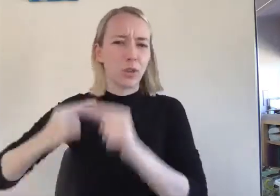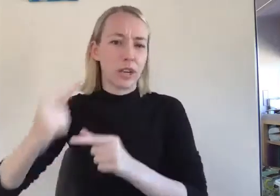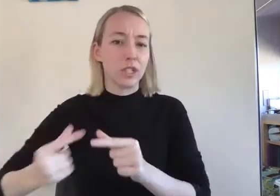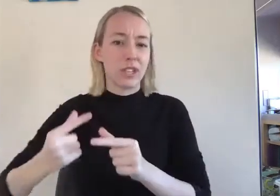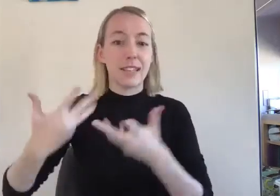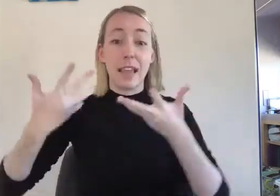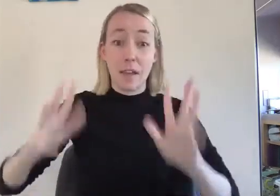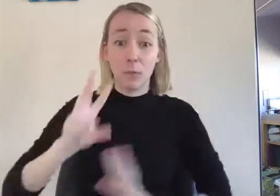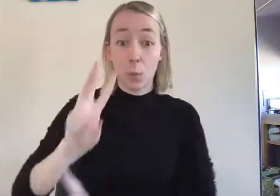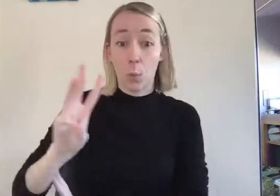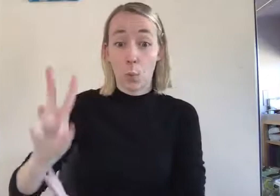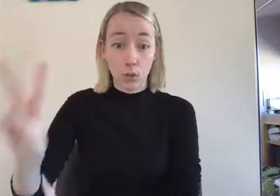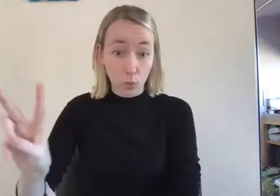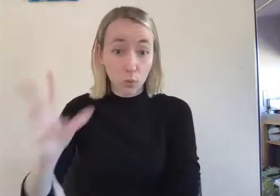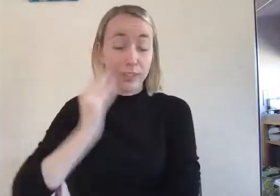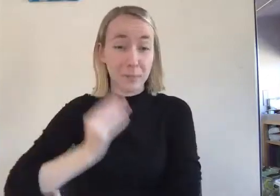like post World War II,